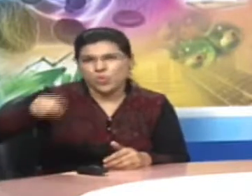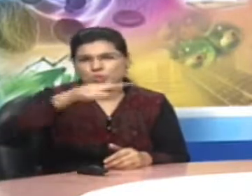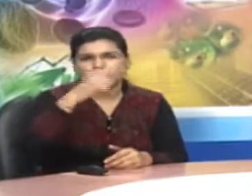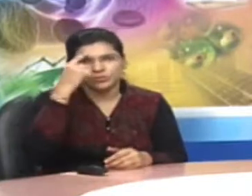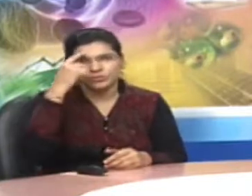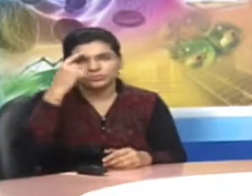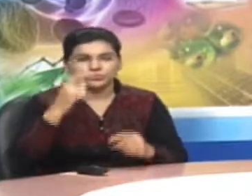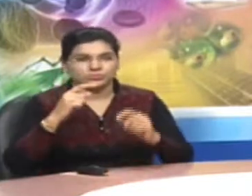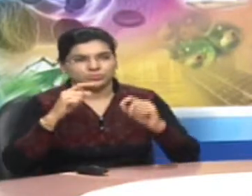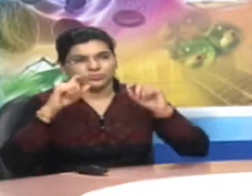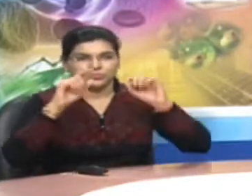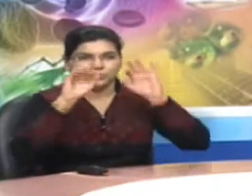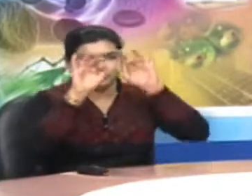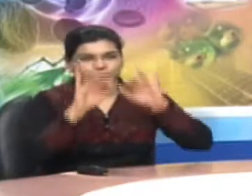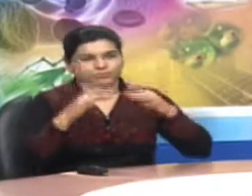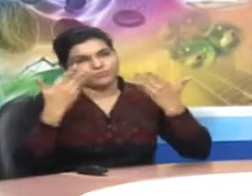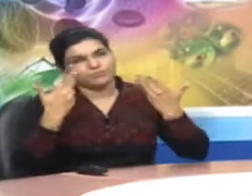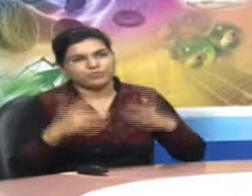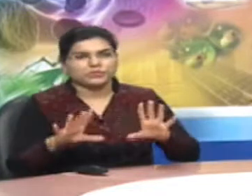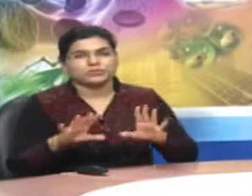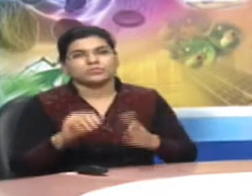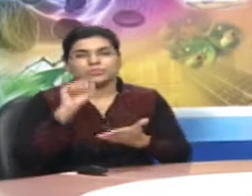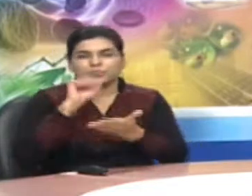Let us learn about print preview.